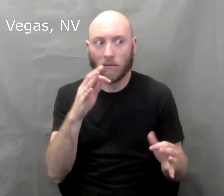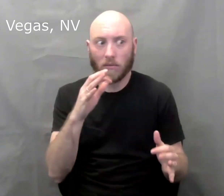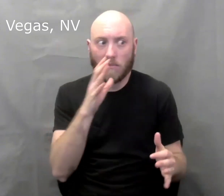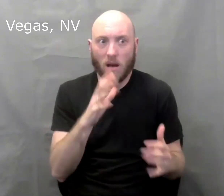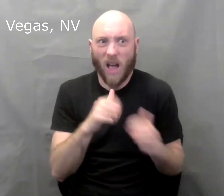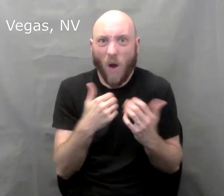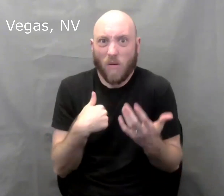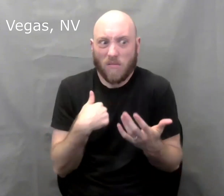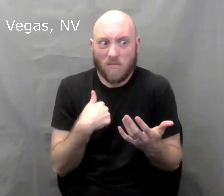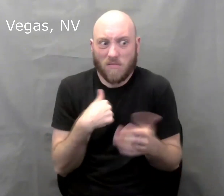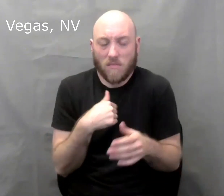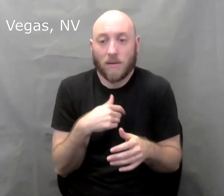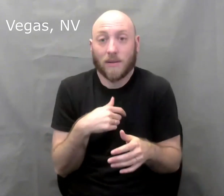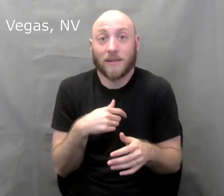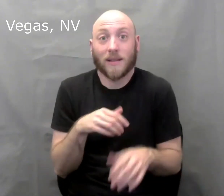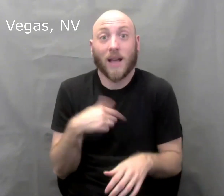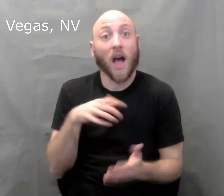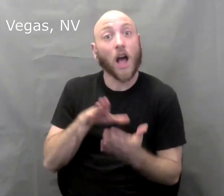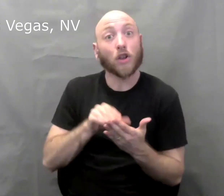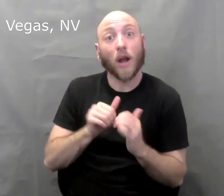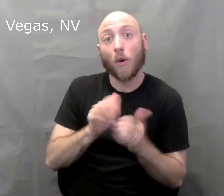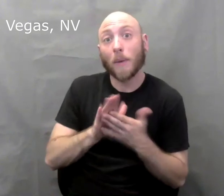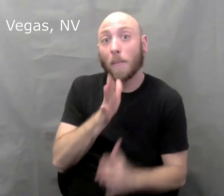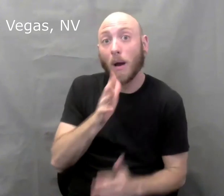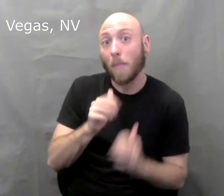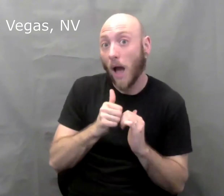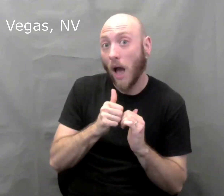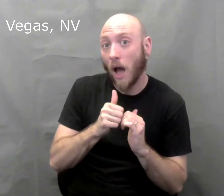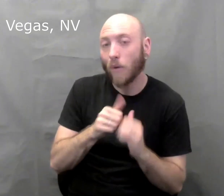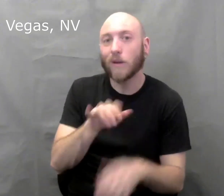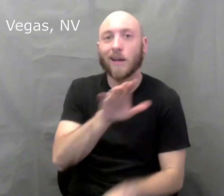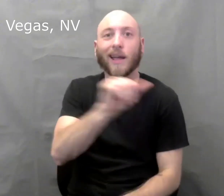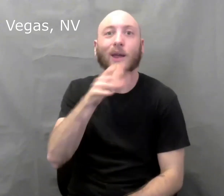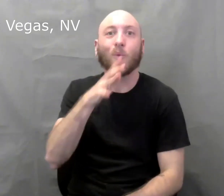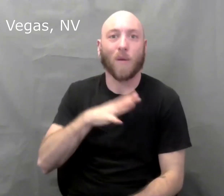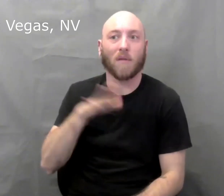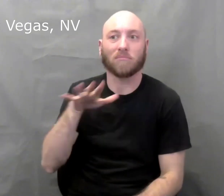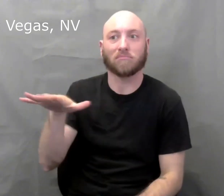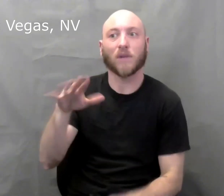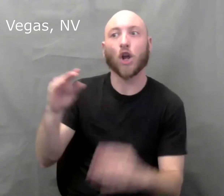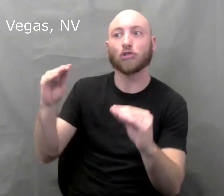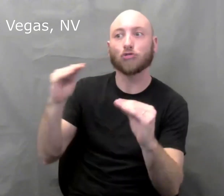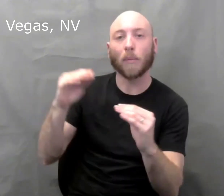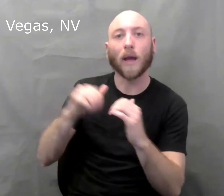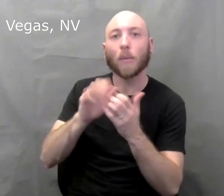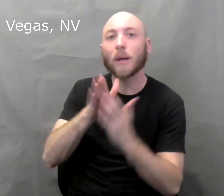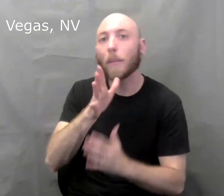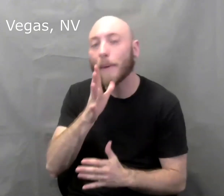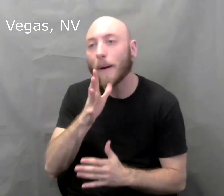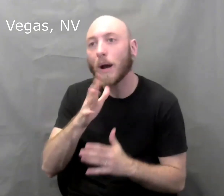And the women in these rooms really taught me how to. They taught me how to be a mother. They taught me how to take care of my child.